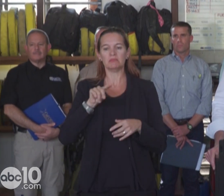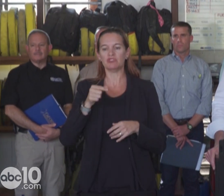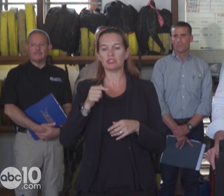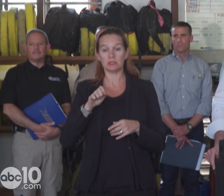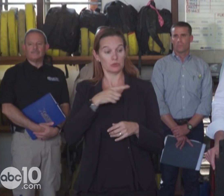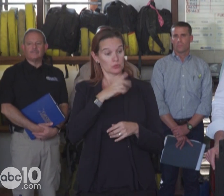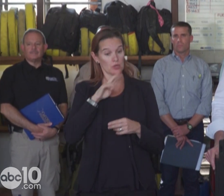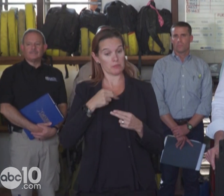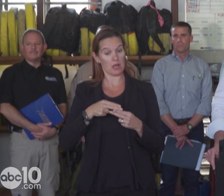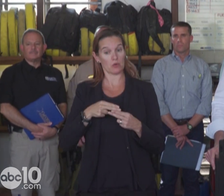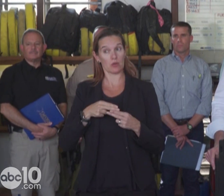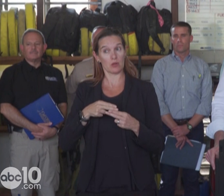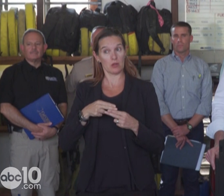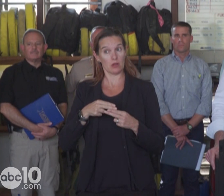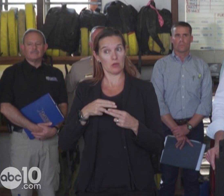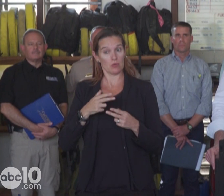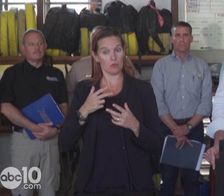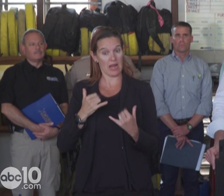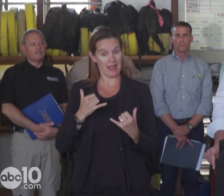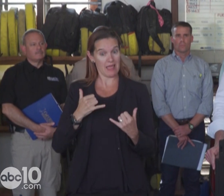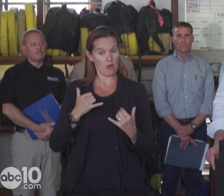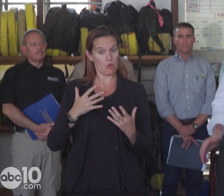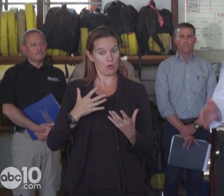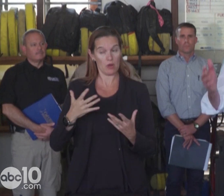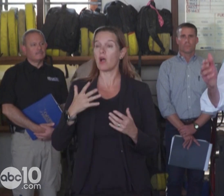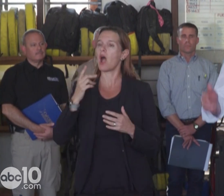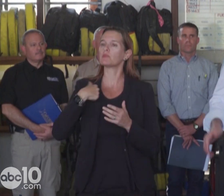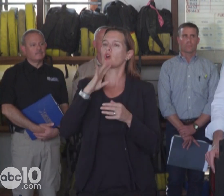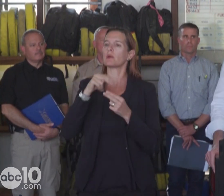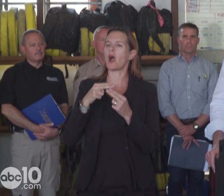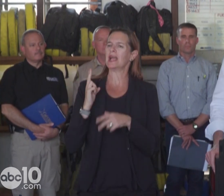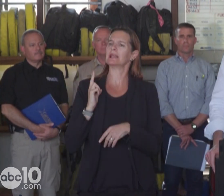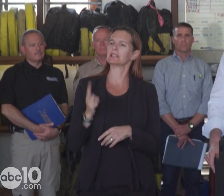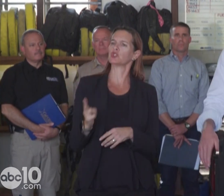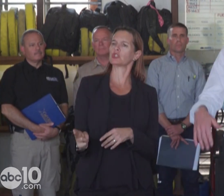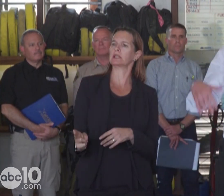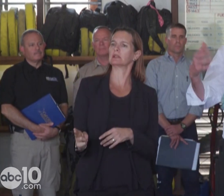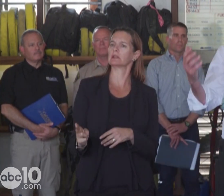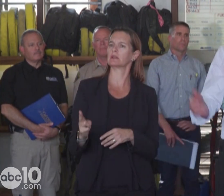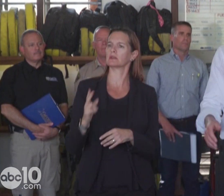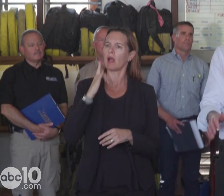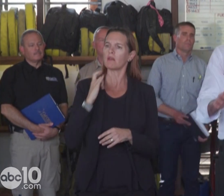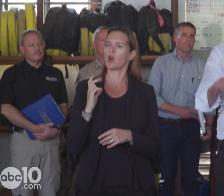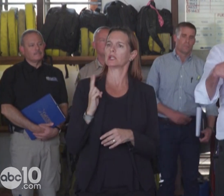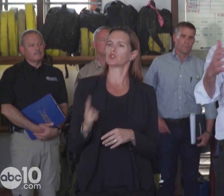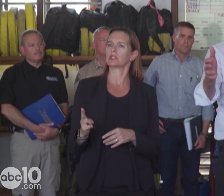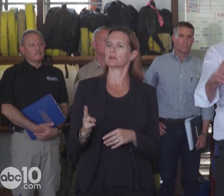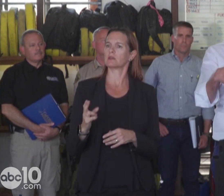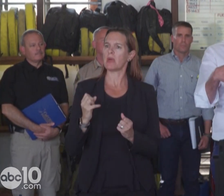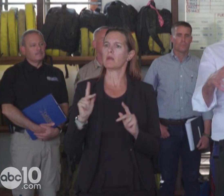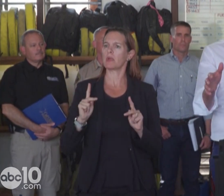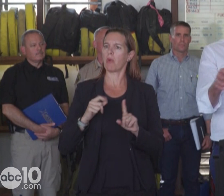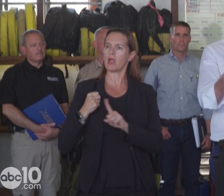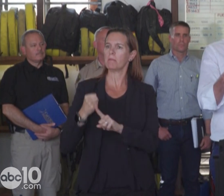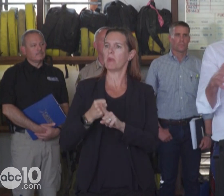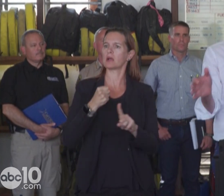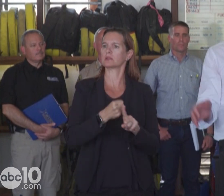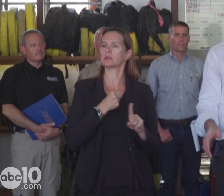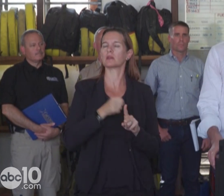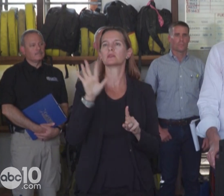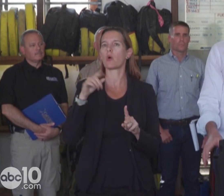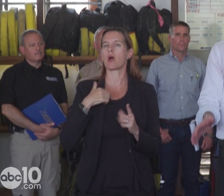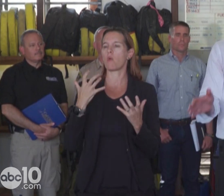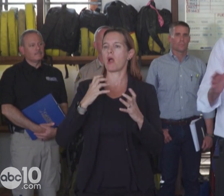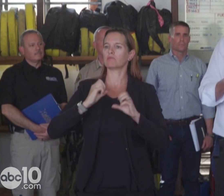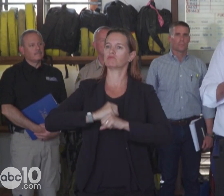mismanagement by the part of PG&E. Were you talking about this fire right now? Or are you talking this moment in our history where millions of people are impacted throughout the state? But again, I just want to paint a